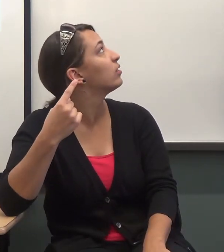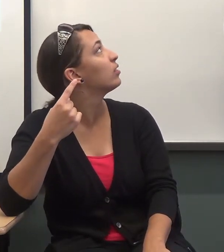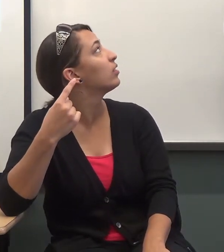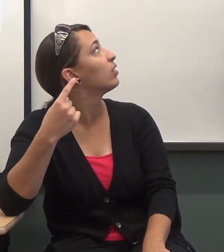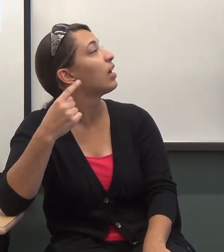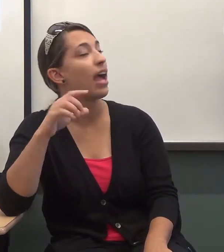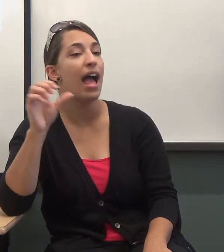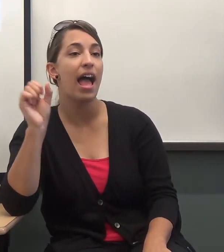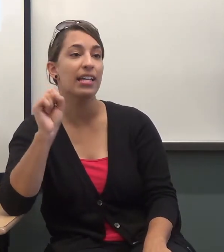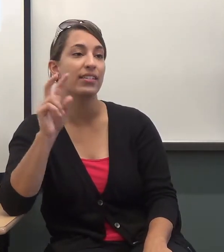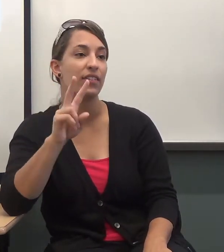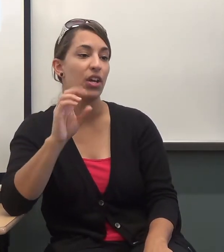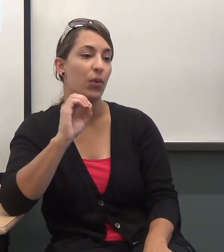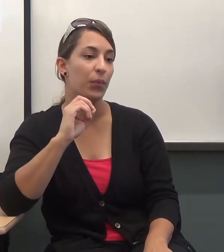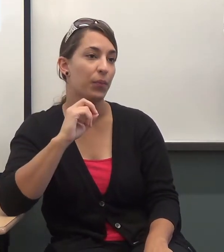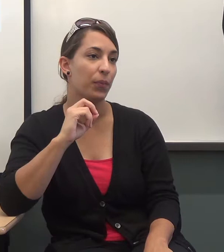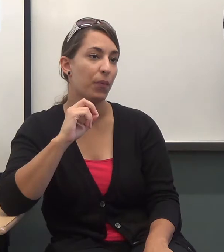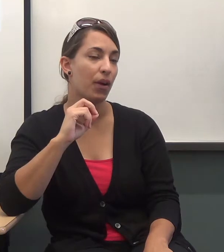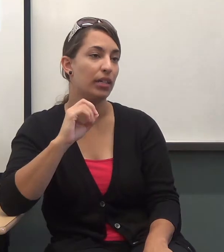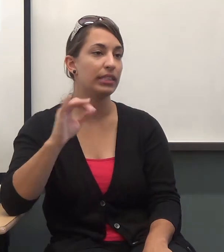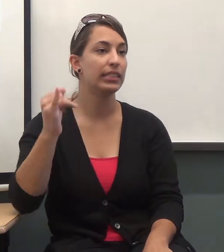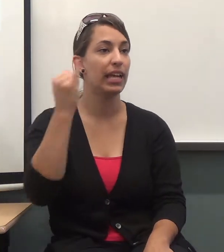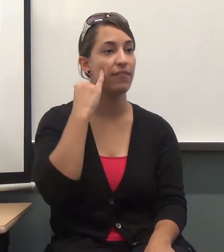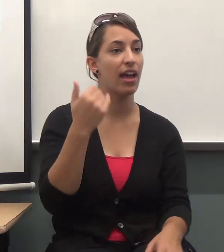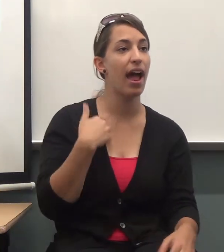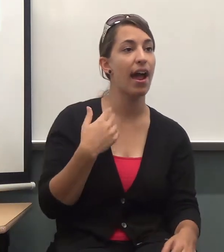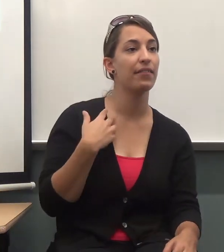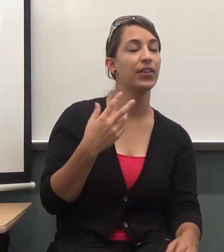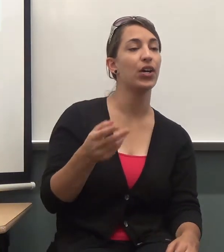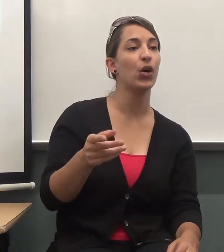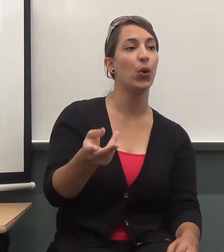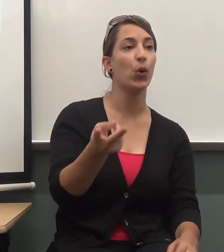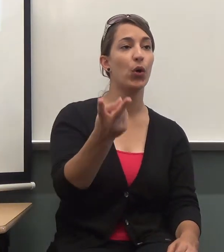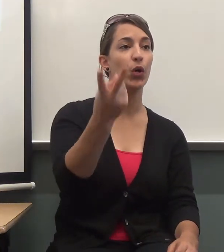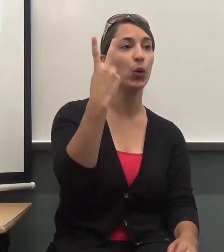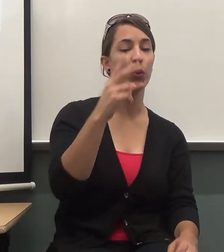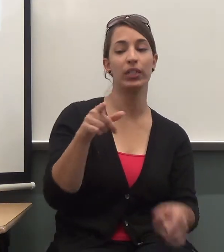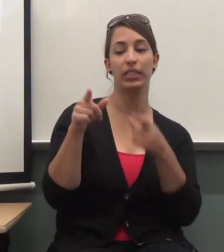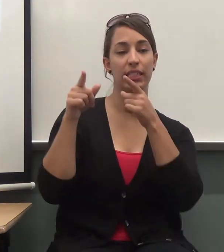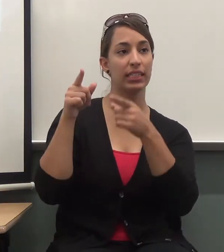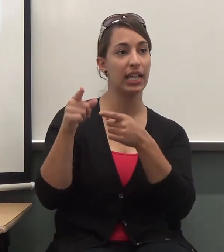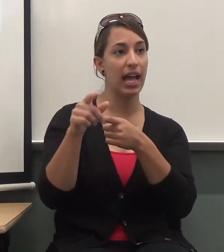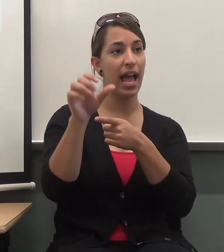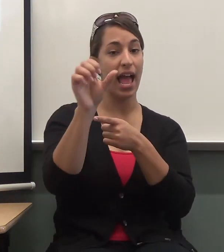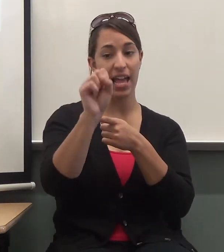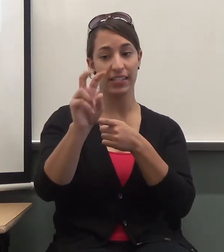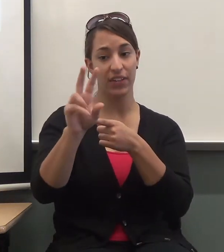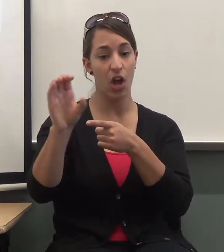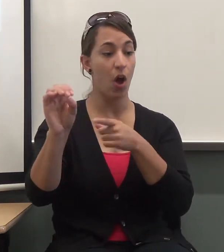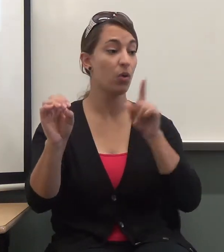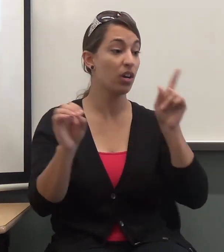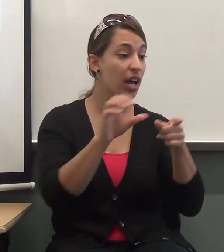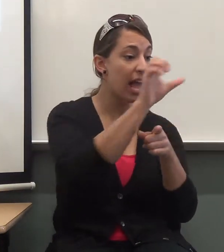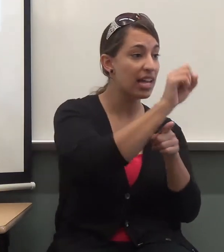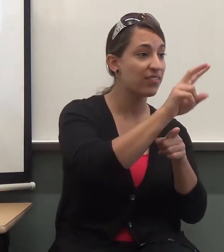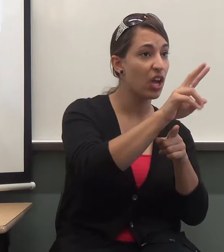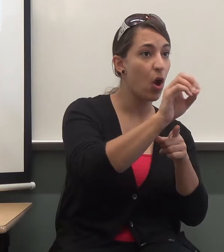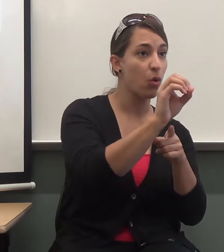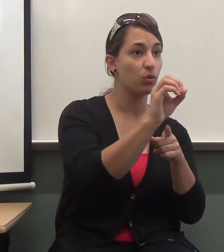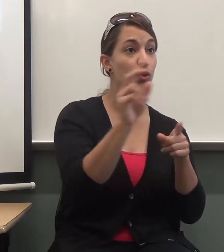SVO, right? So what do we know about coordinating conjunctions and subordinating conjunctions? What do we know about